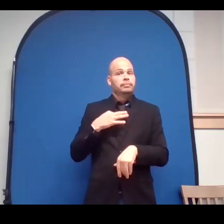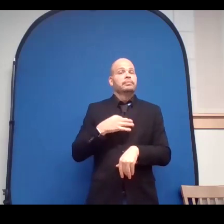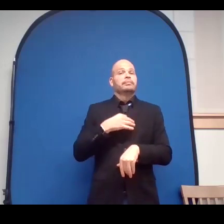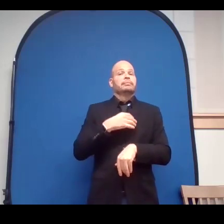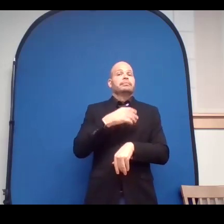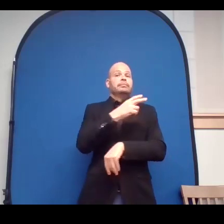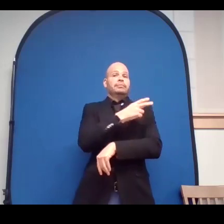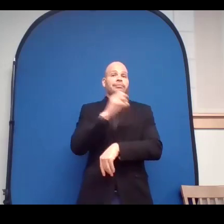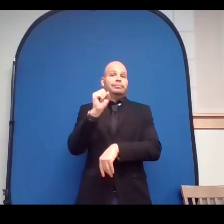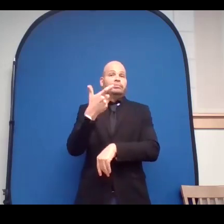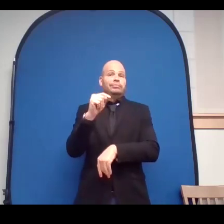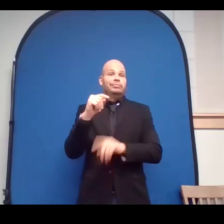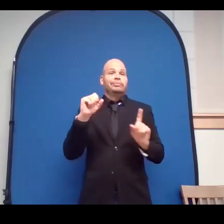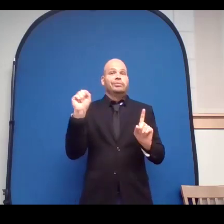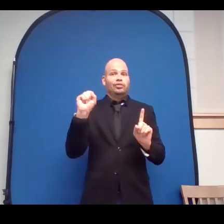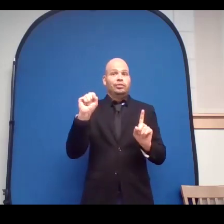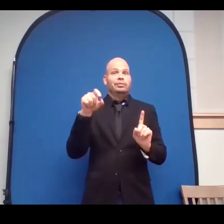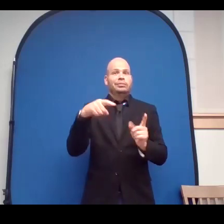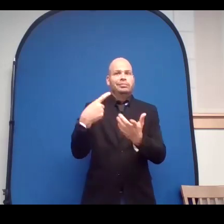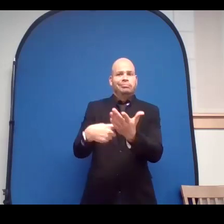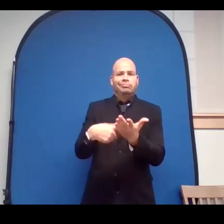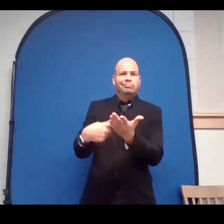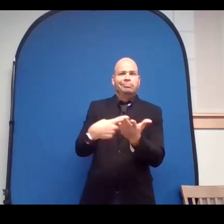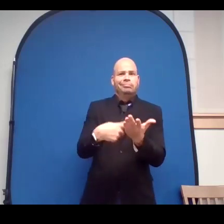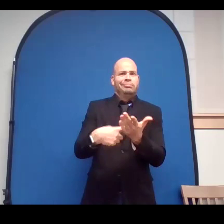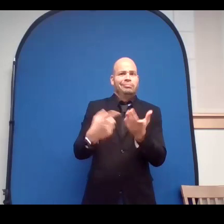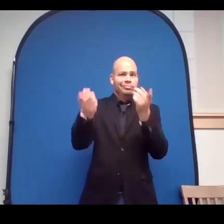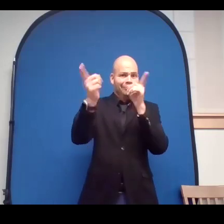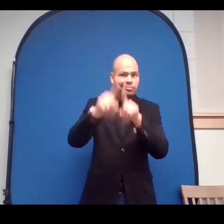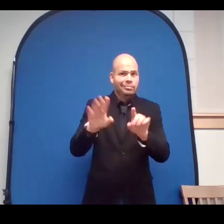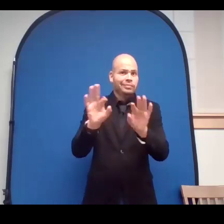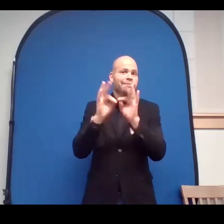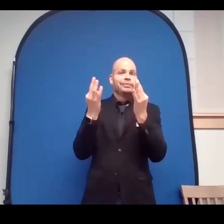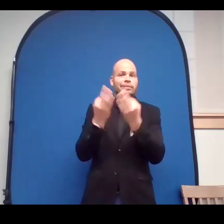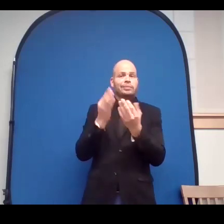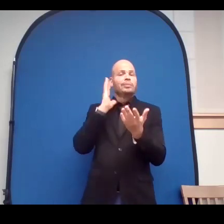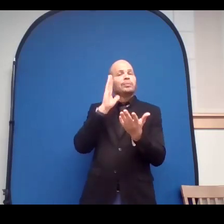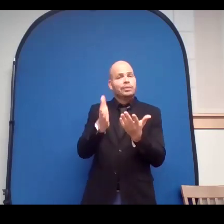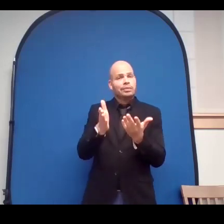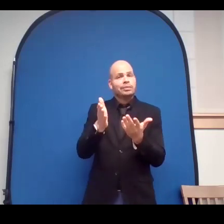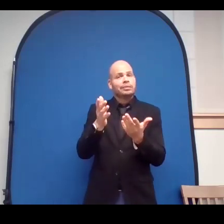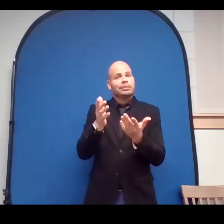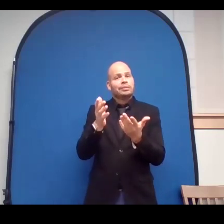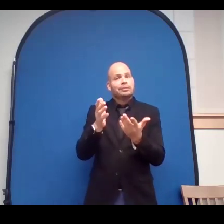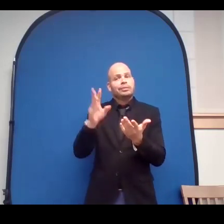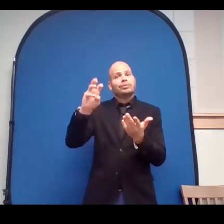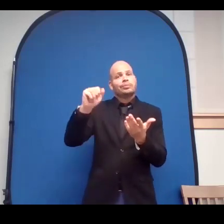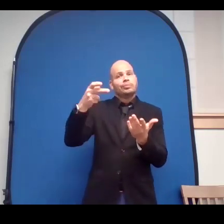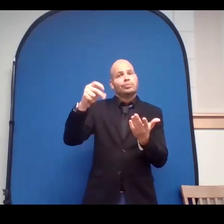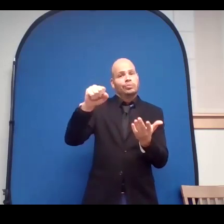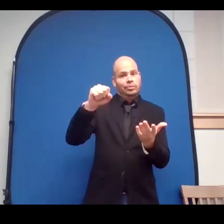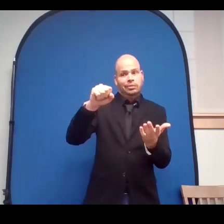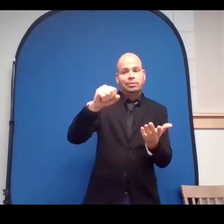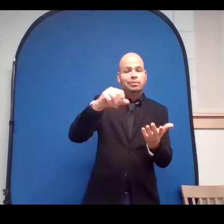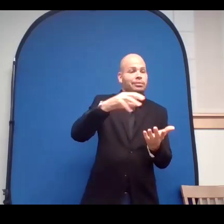removal was going to be done by the family under the civil agreement that they would remove the weapons from the house, sir.